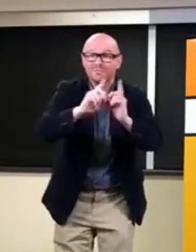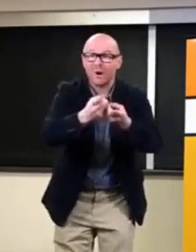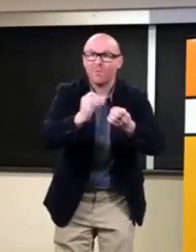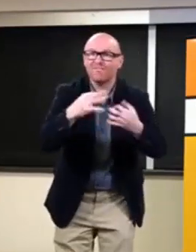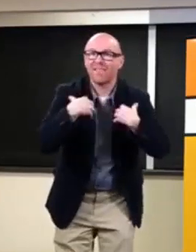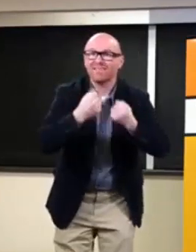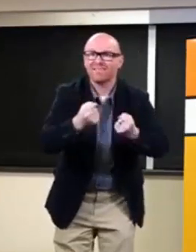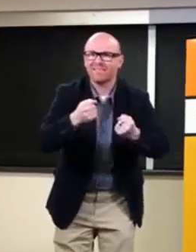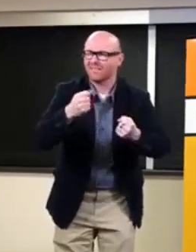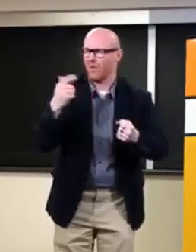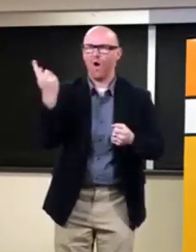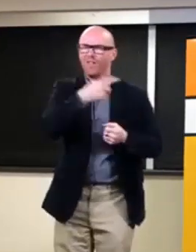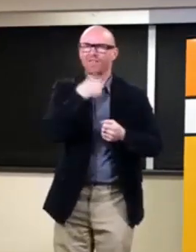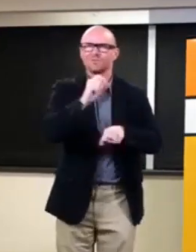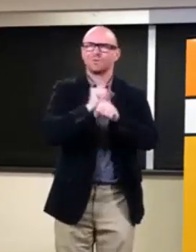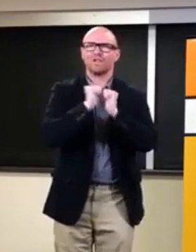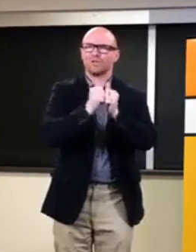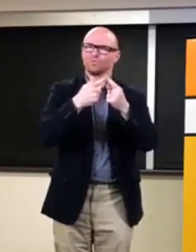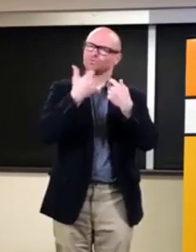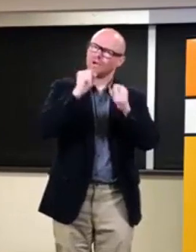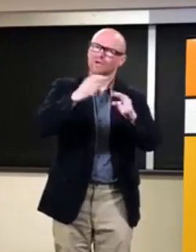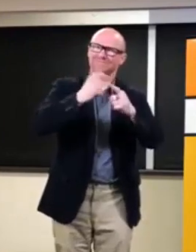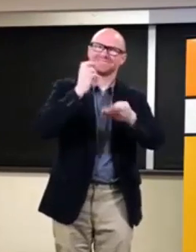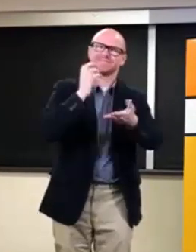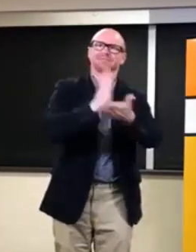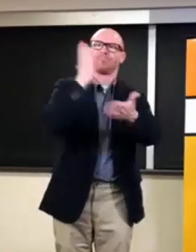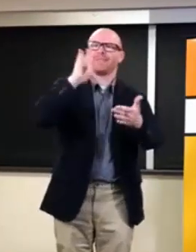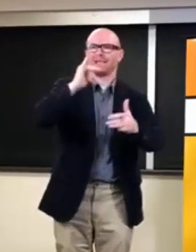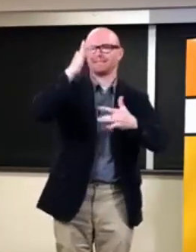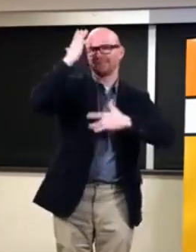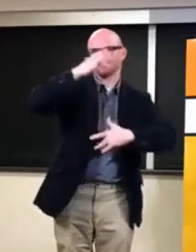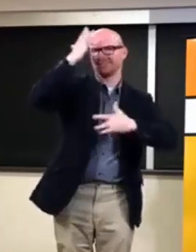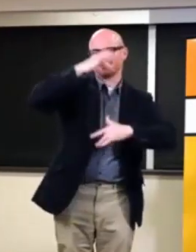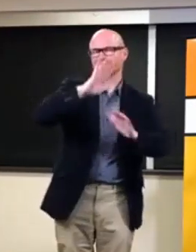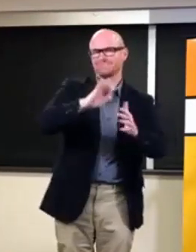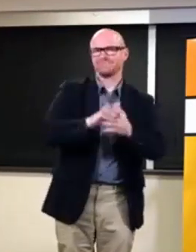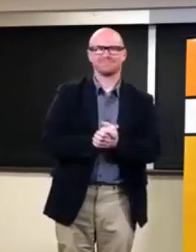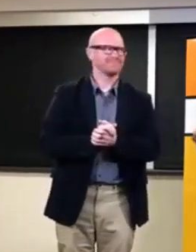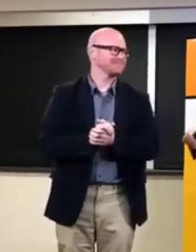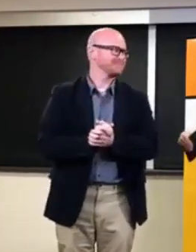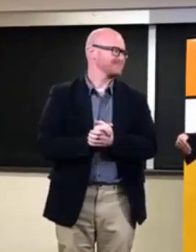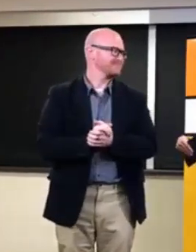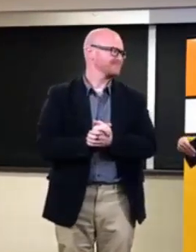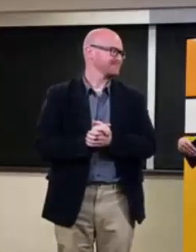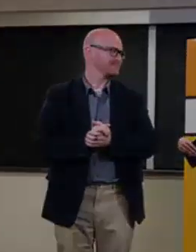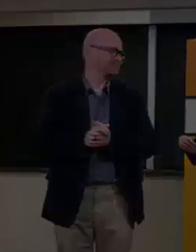and prevent as much disease as possible. Okay, thank you guys. Other steps other facilities should be taking? Sorry, folks.